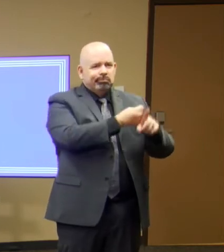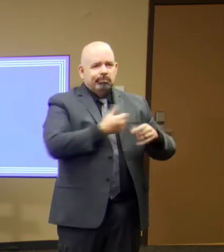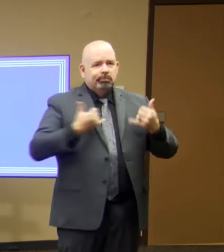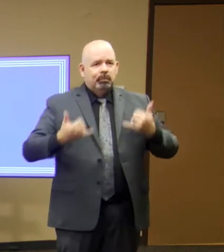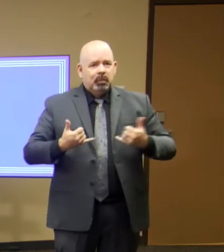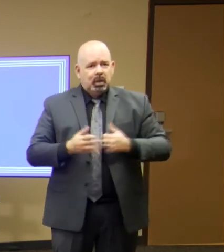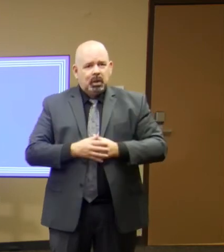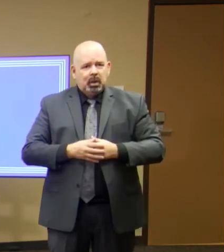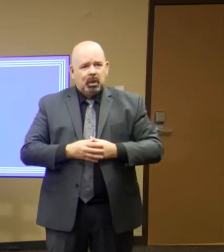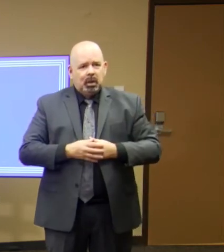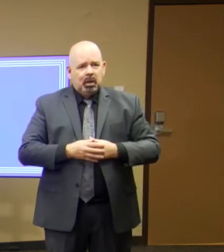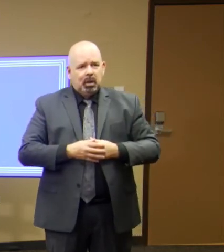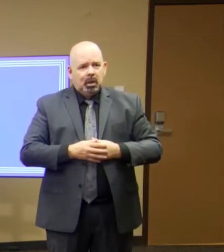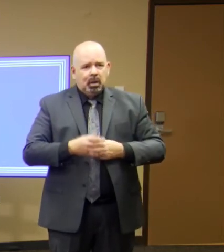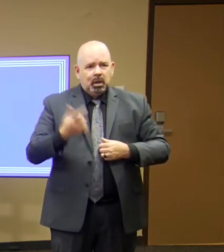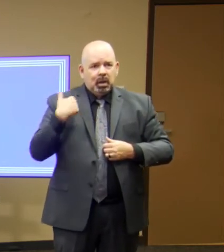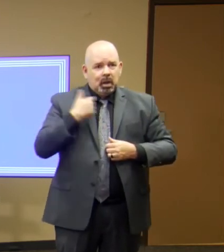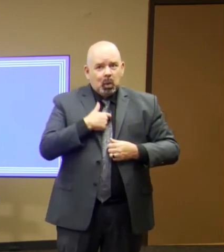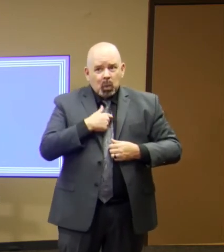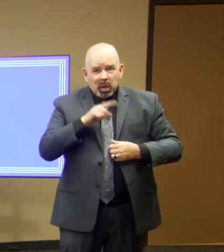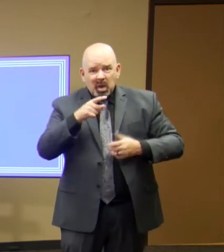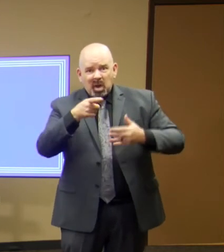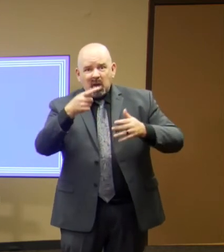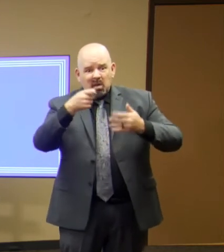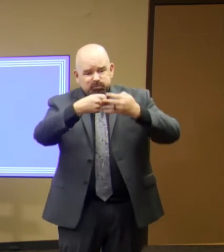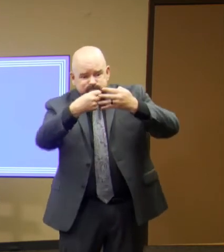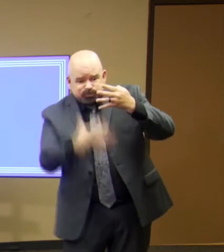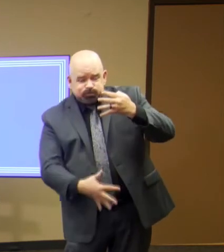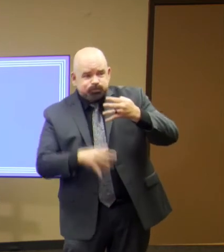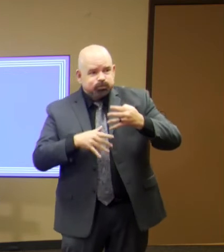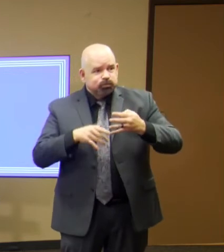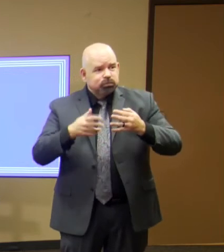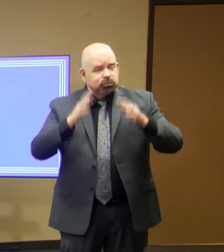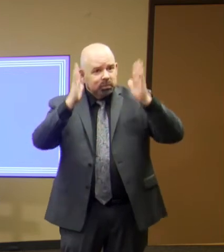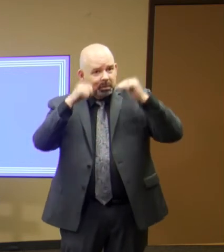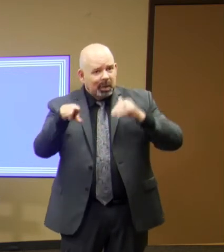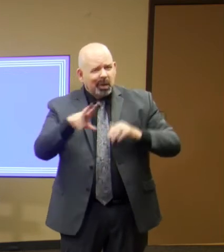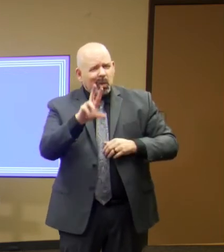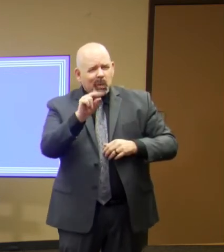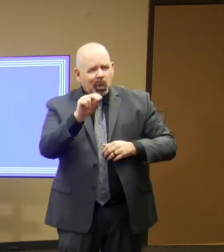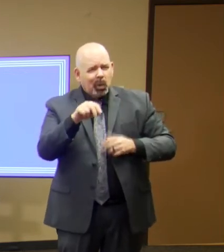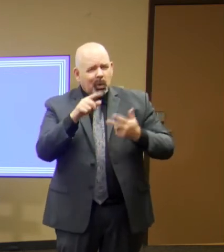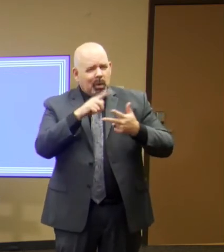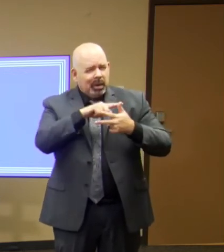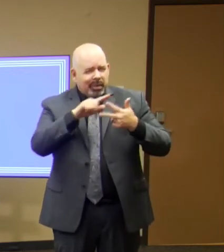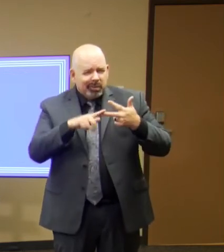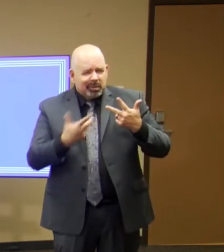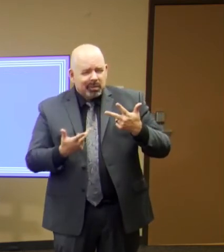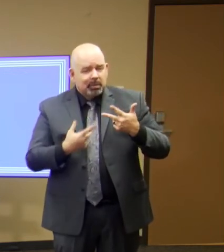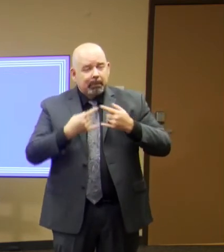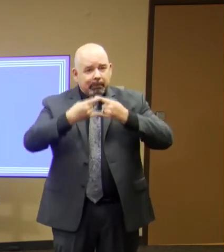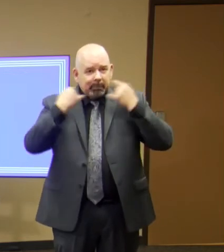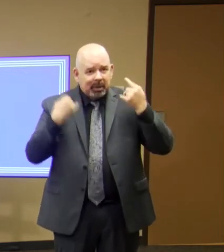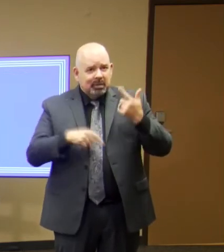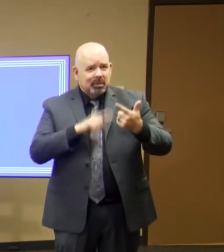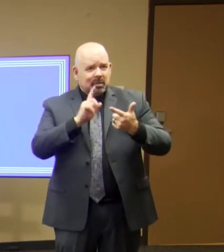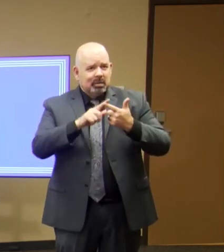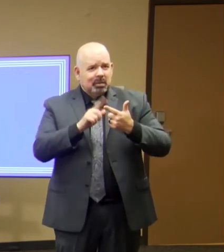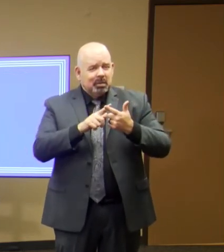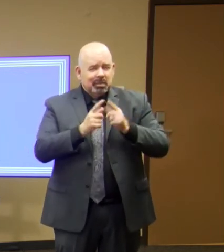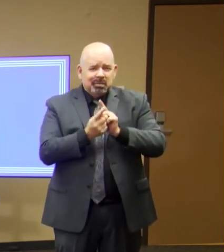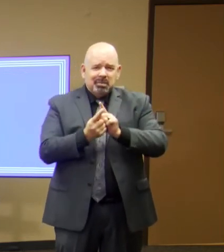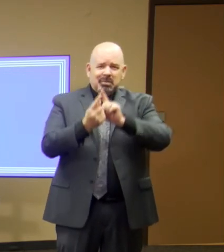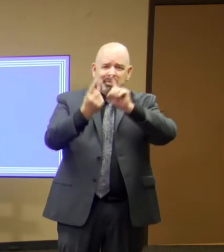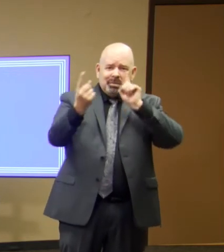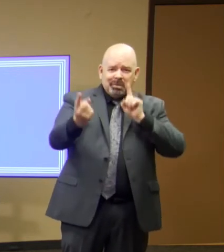wear a mask, stay out of the bars, and keep your contacts down for a little while longer. We've got this vaccine coming. It's